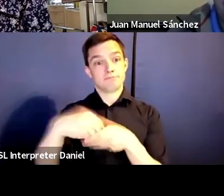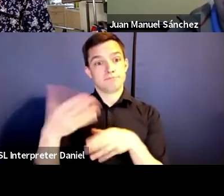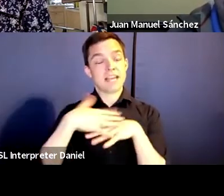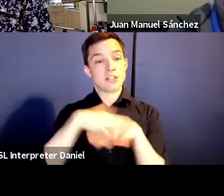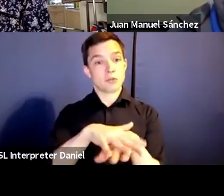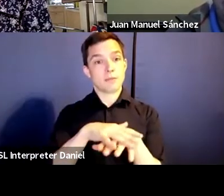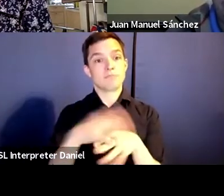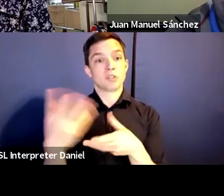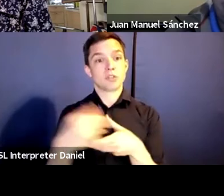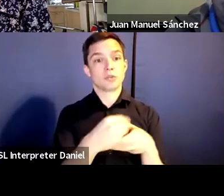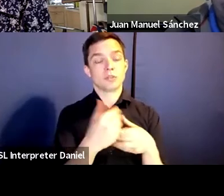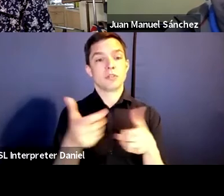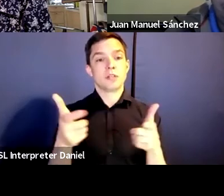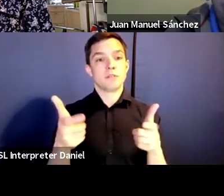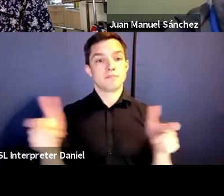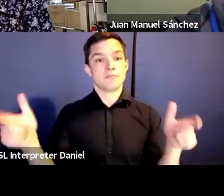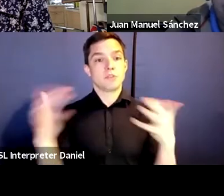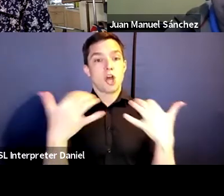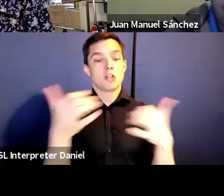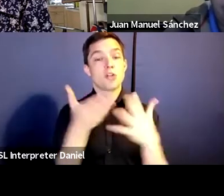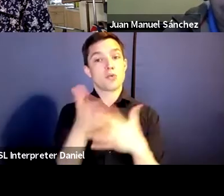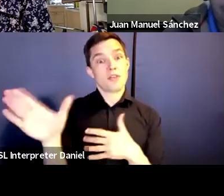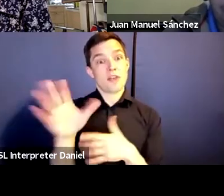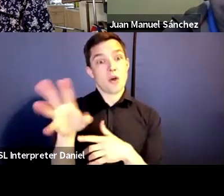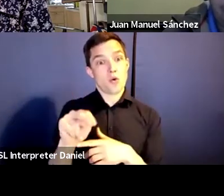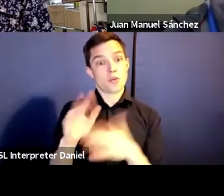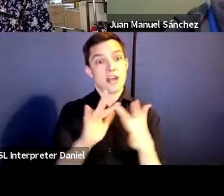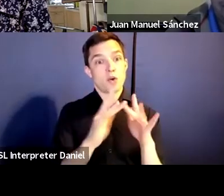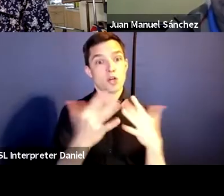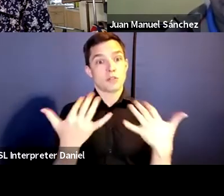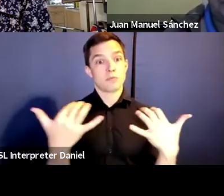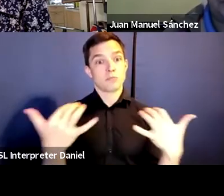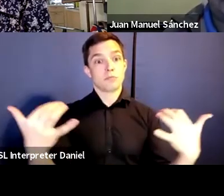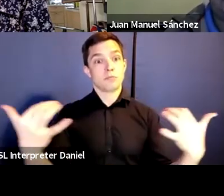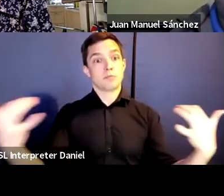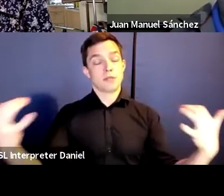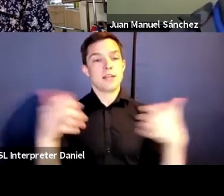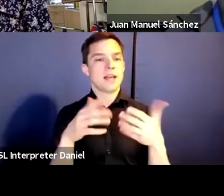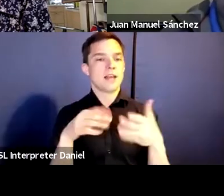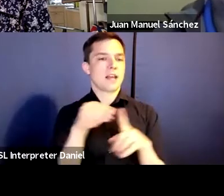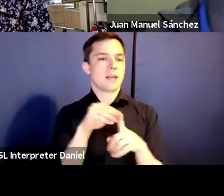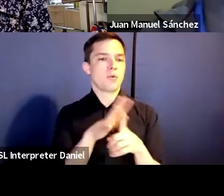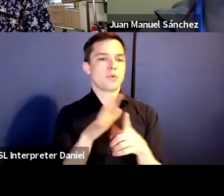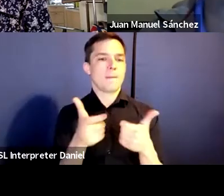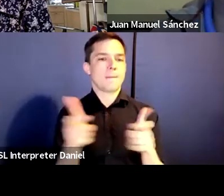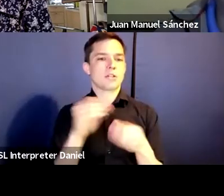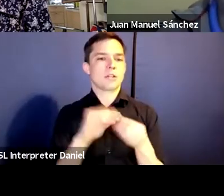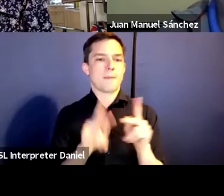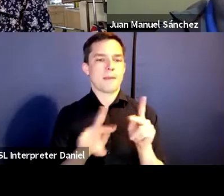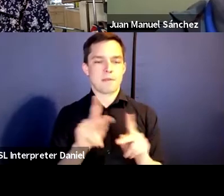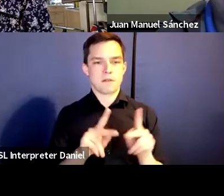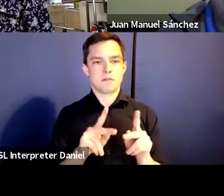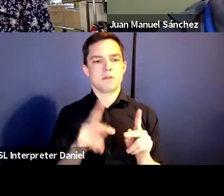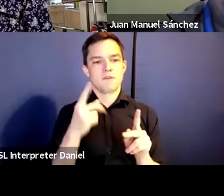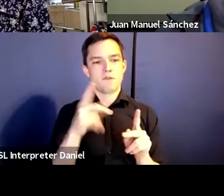activities, engage with a wider audience through their networks. And this really exposes a larger number of people to persons